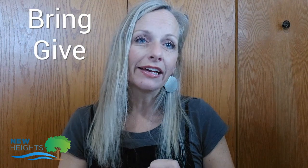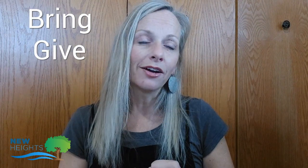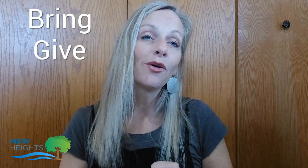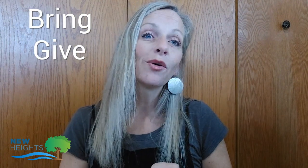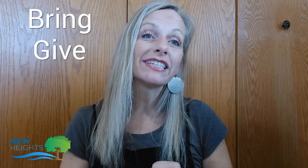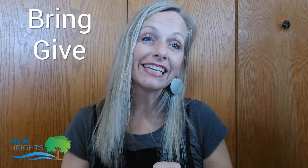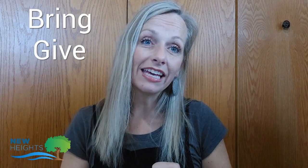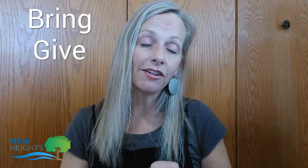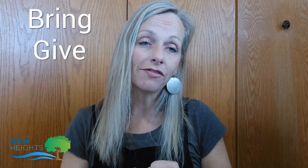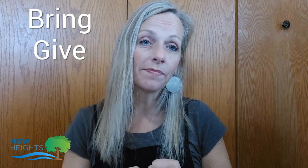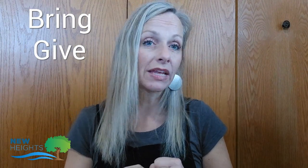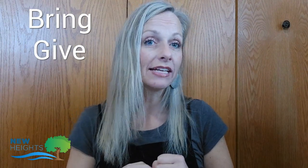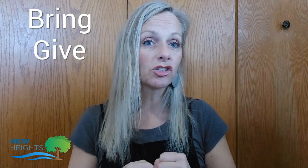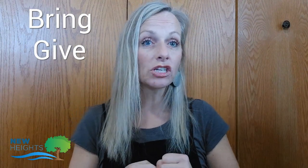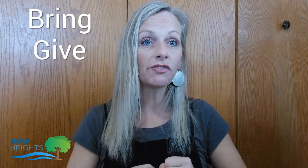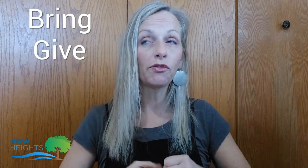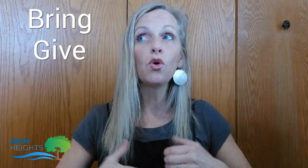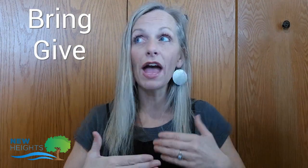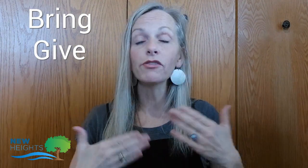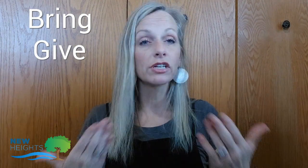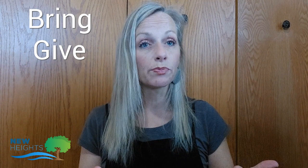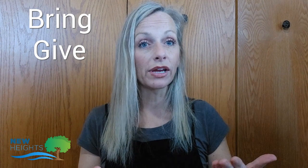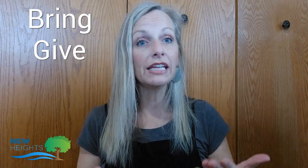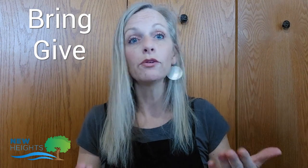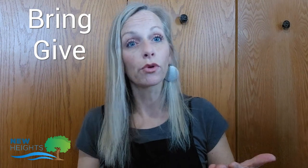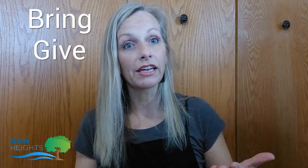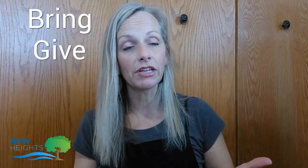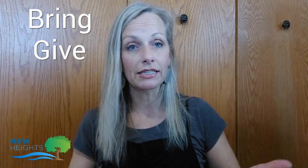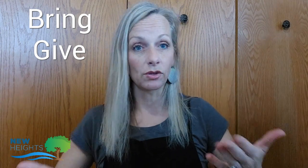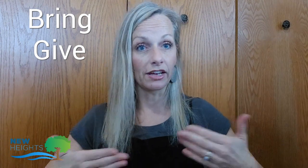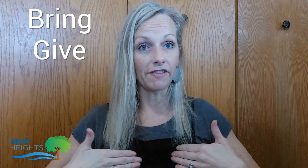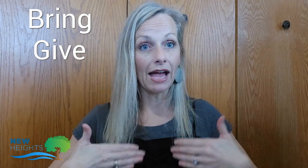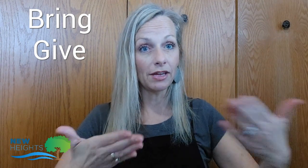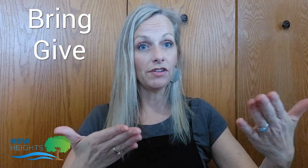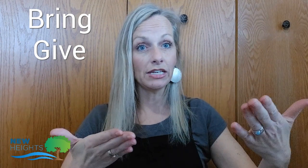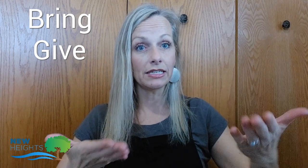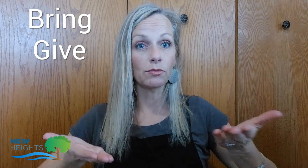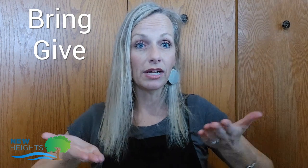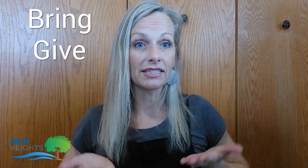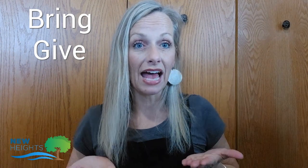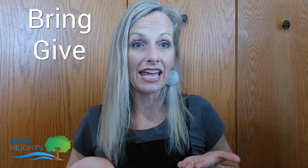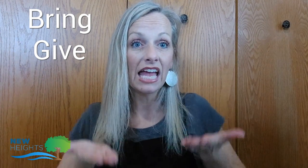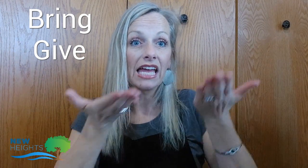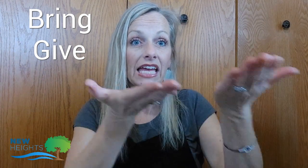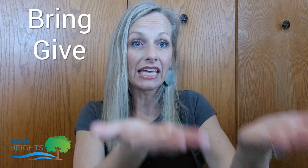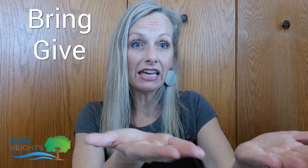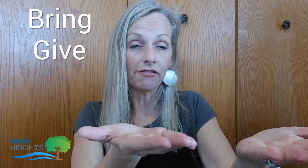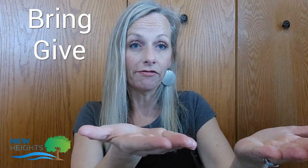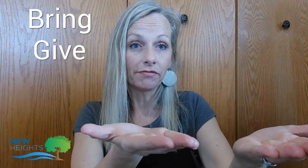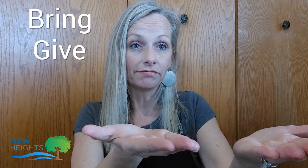Bring or to give. It's just whoever is bringing it or giving it. So like if I'm giving it to someone else, I give,